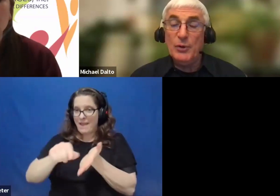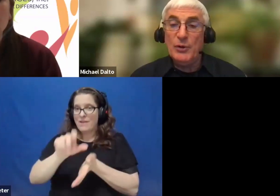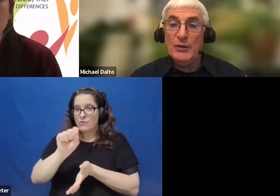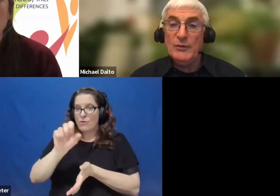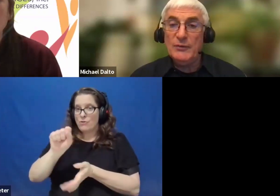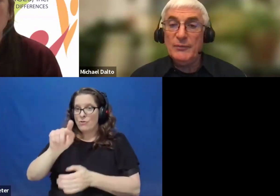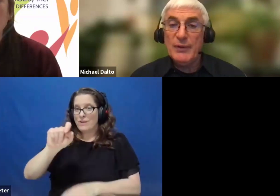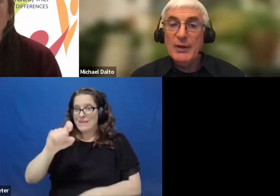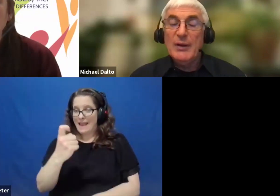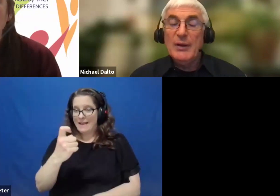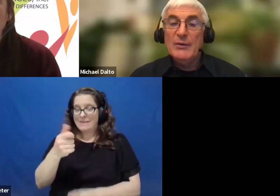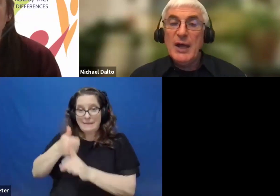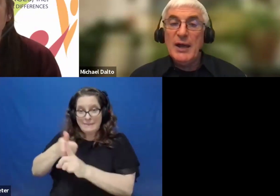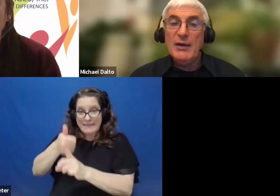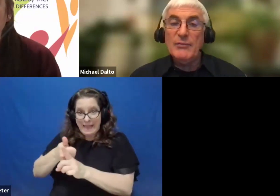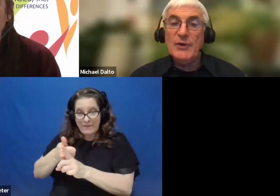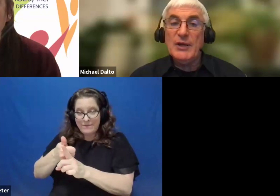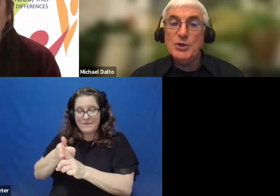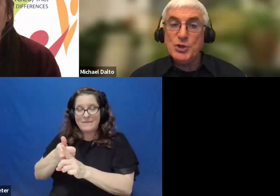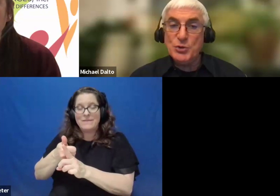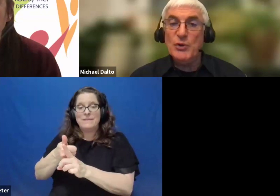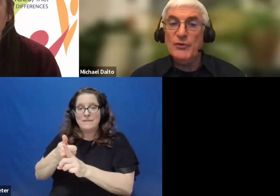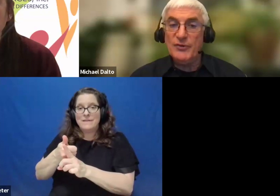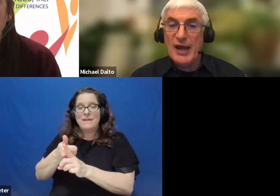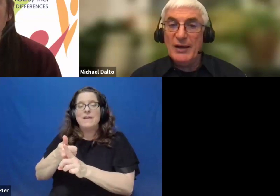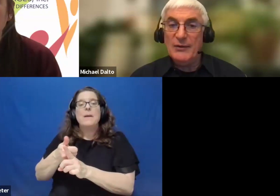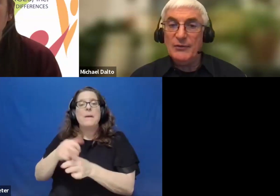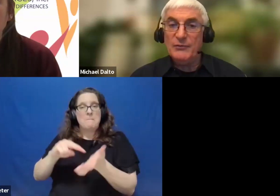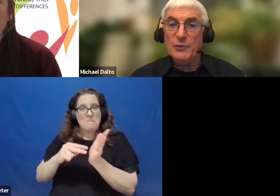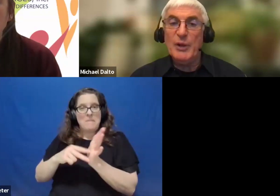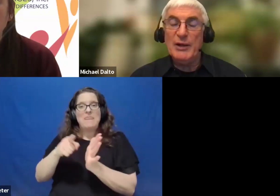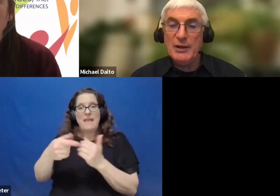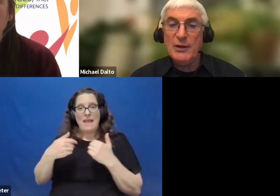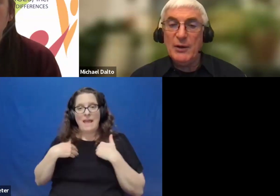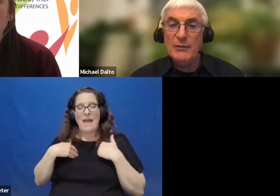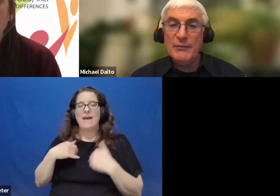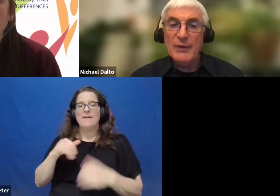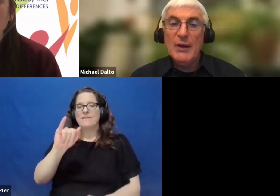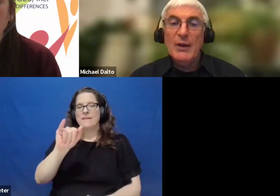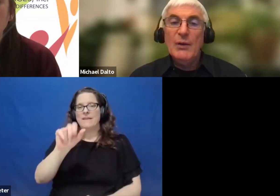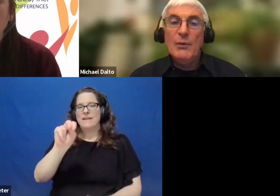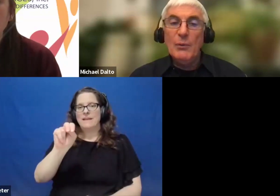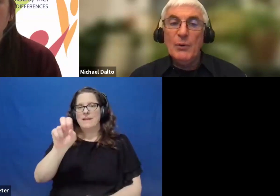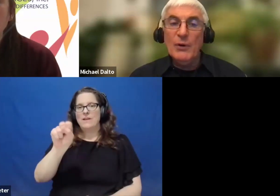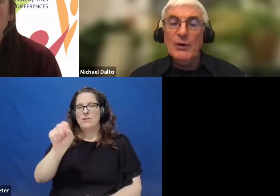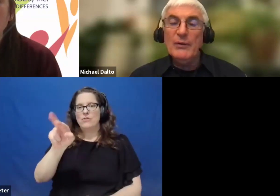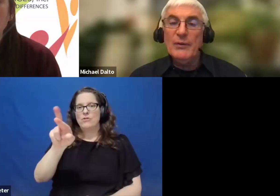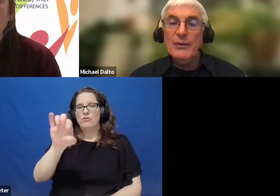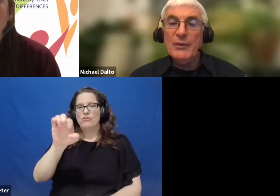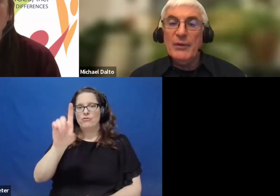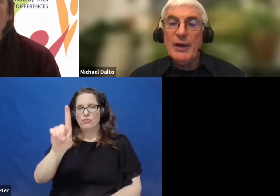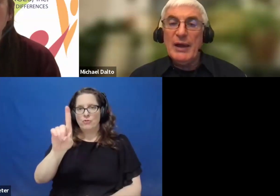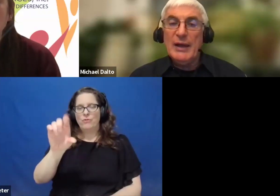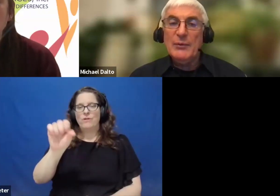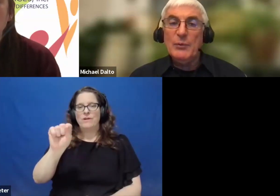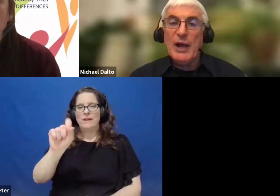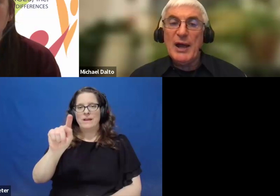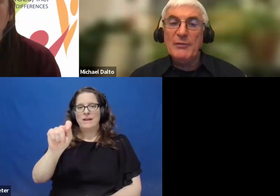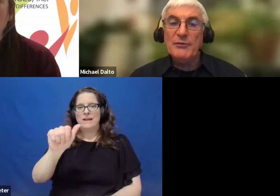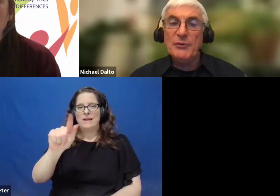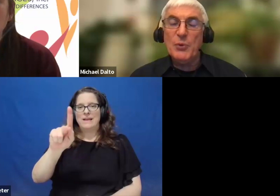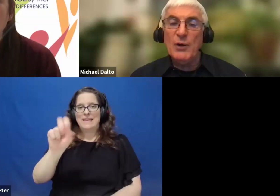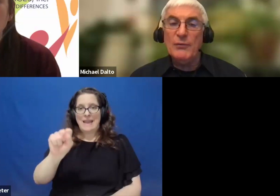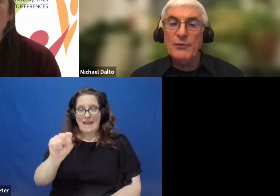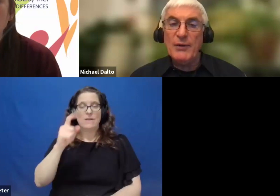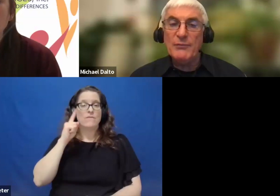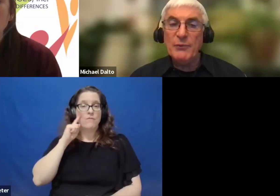own earnings to have insured status for Medicare, or they would have